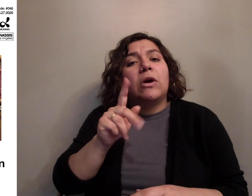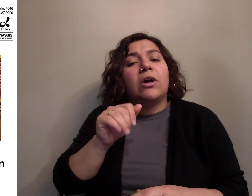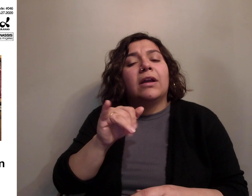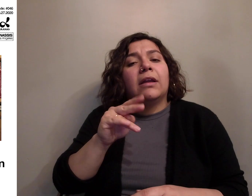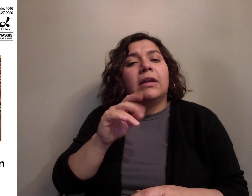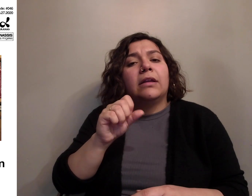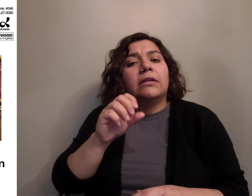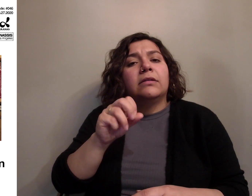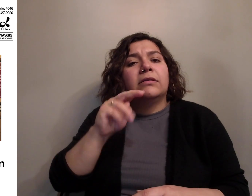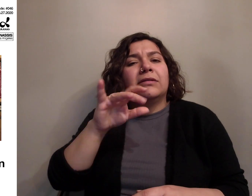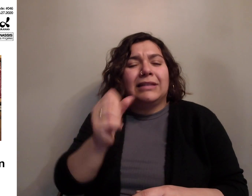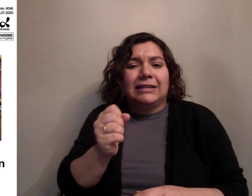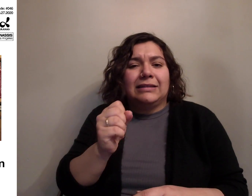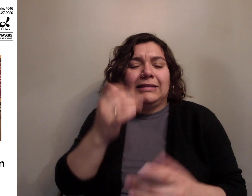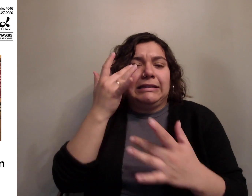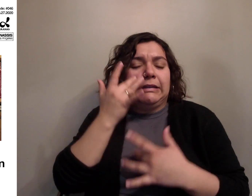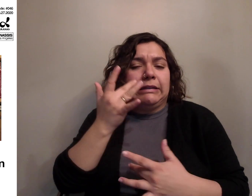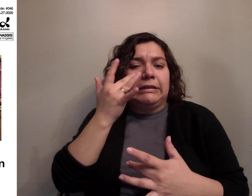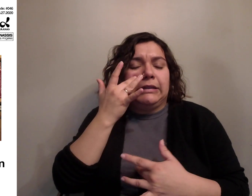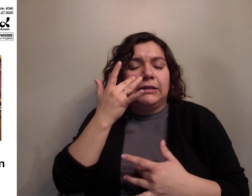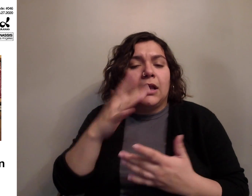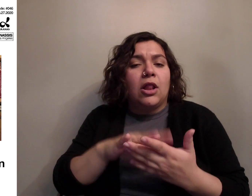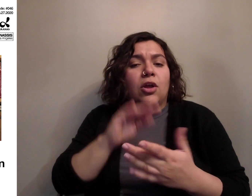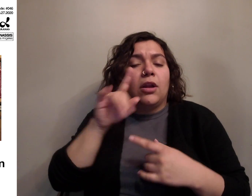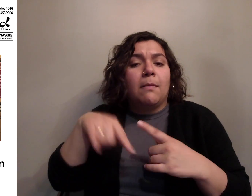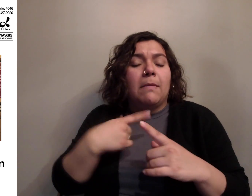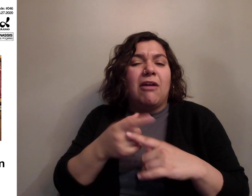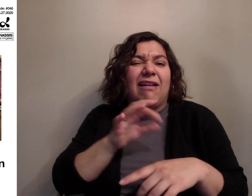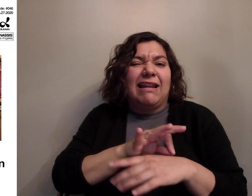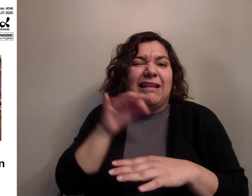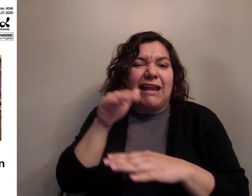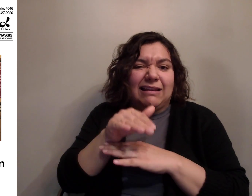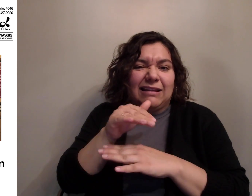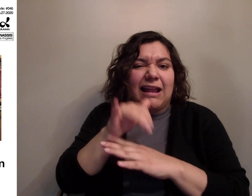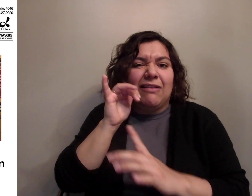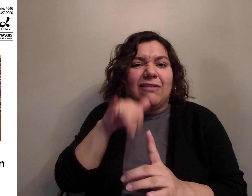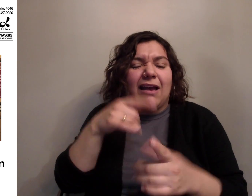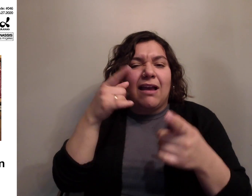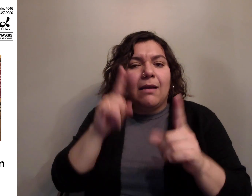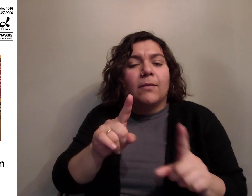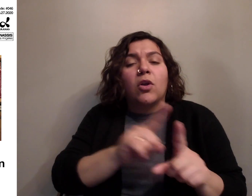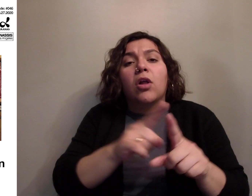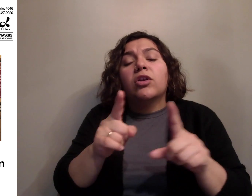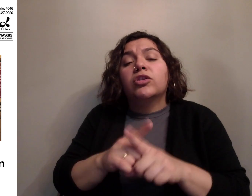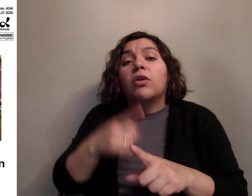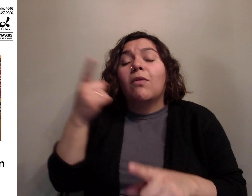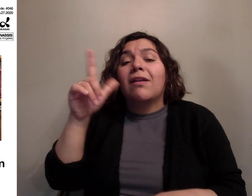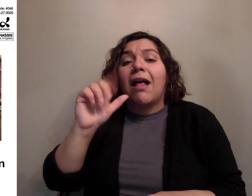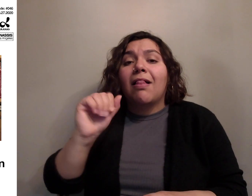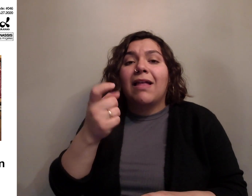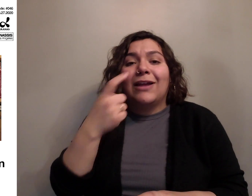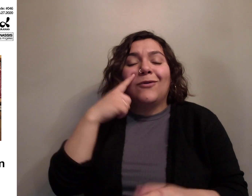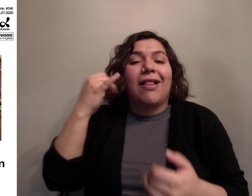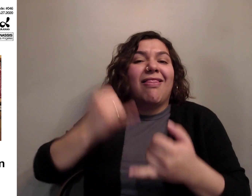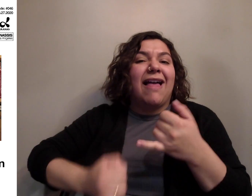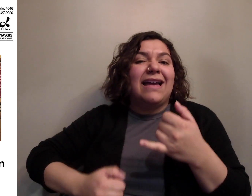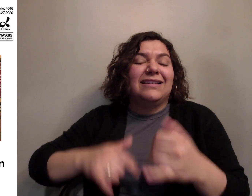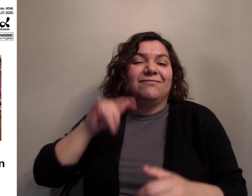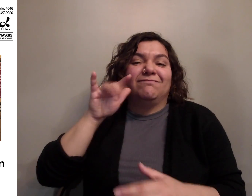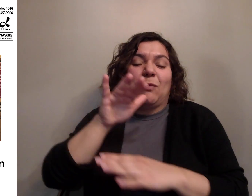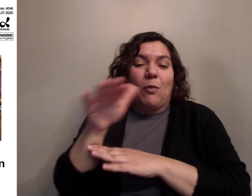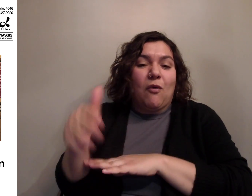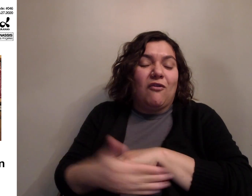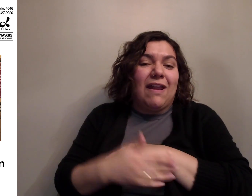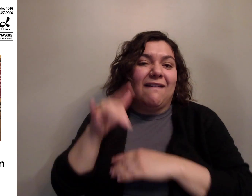for many years. But I learned this at 9 p.m. at night and got myself to LAX for the